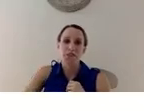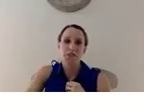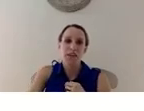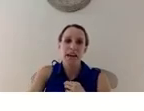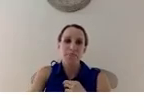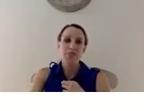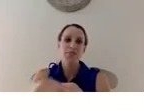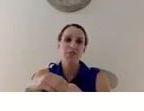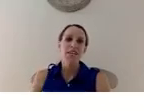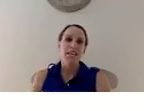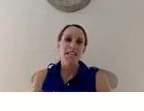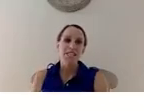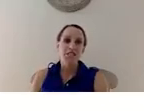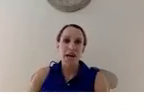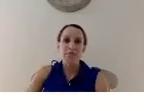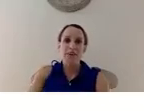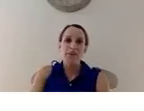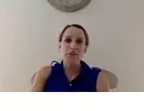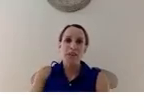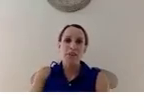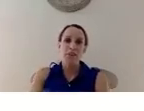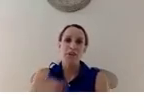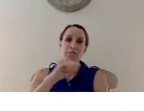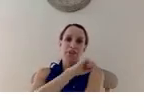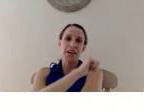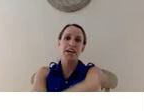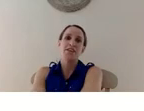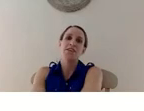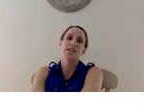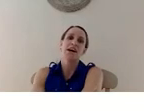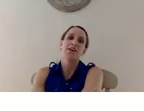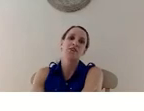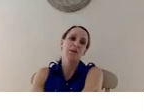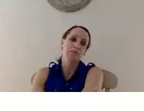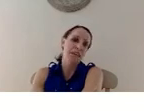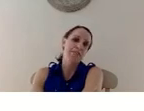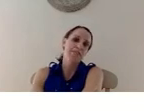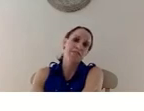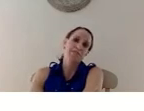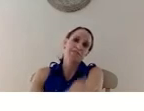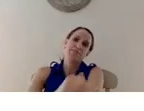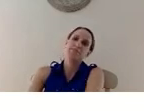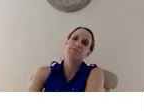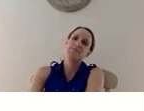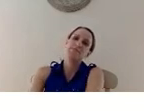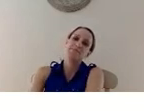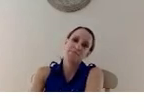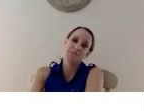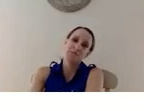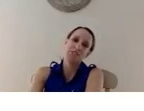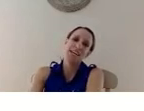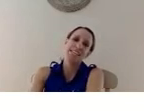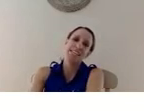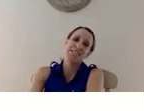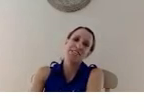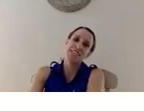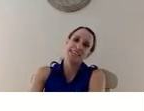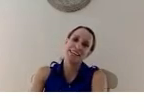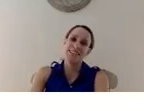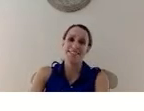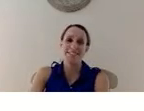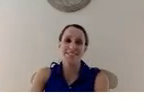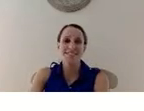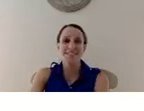our mentors for capstone nice job very meaningful my great uncle and aunt grew up deaf she has an